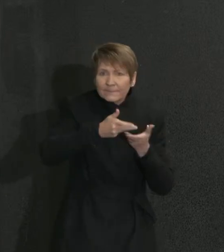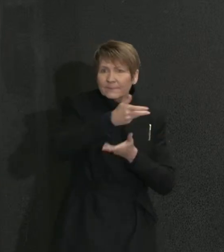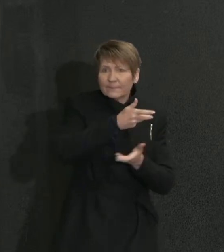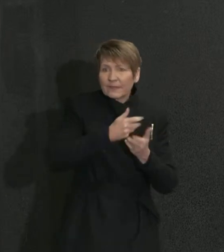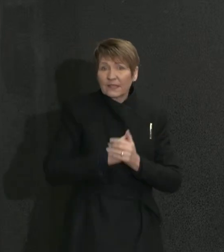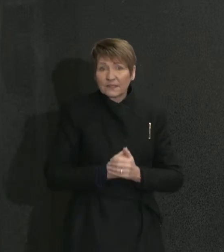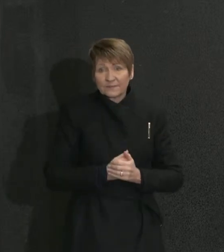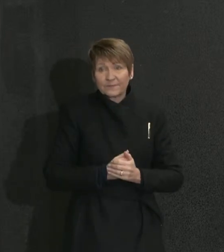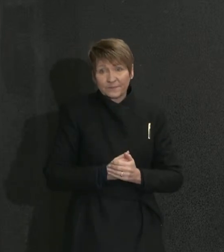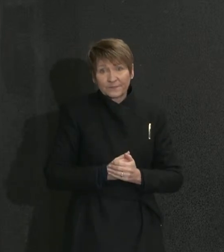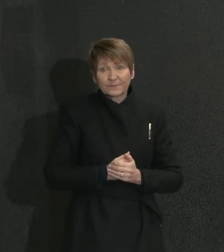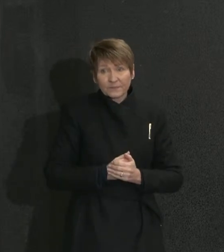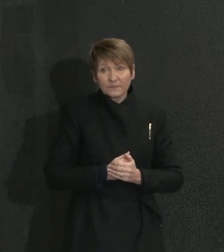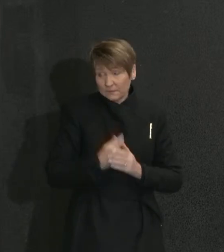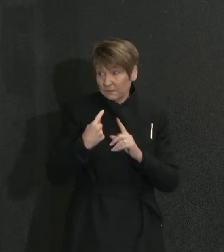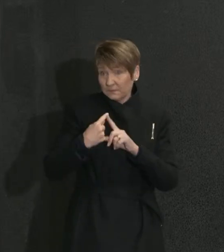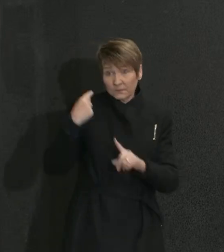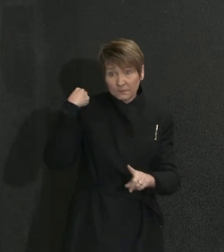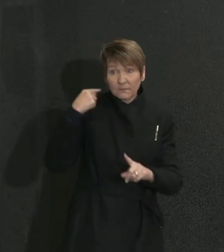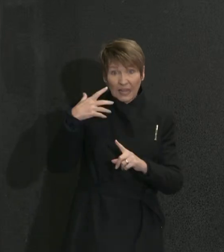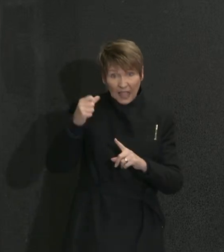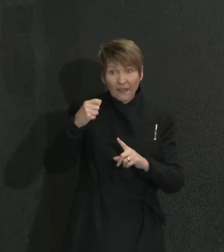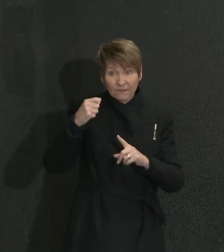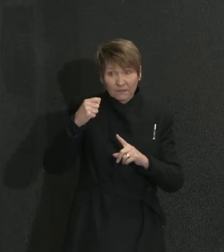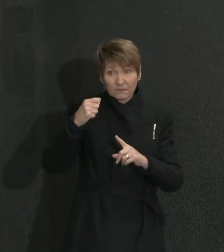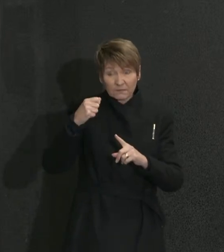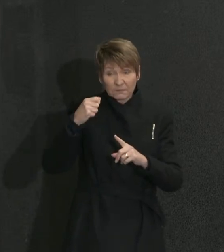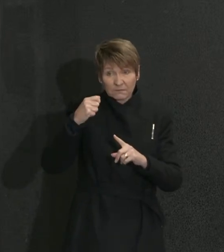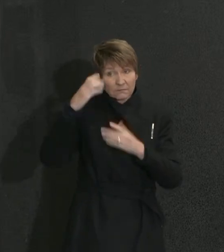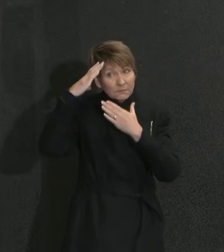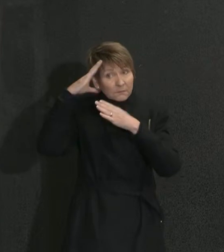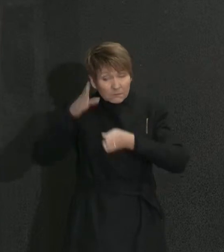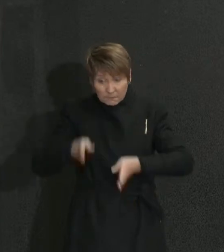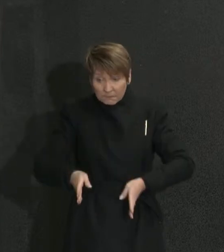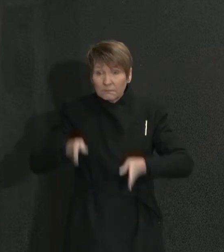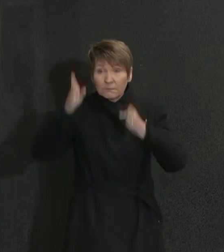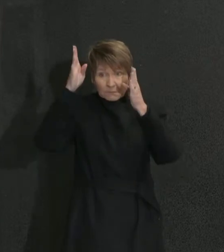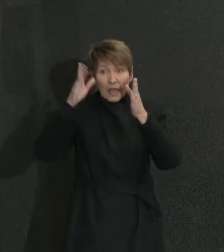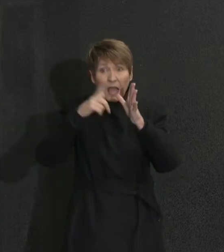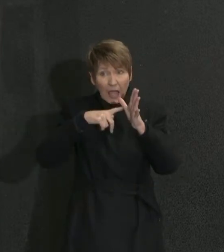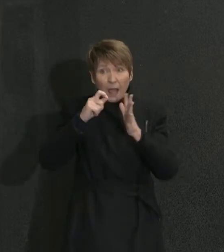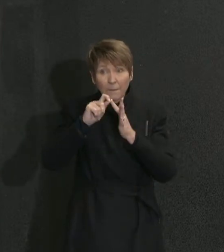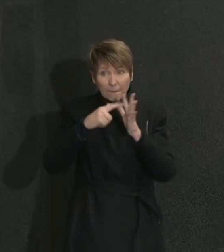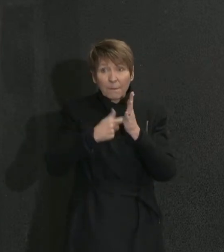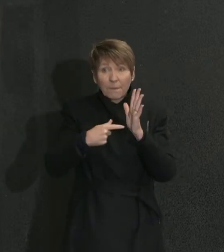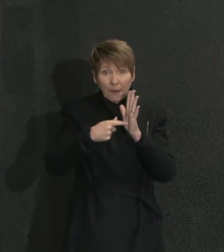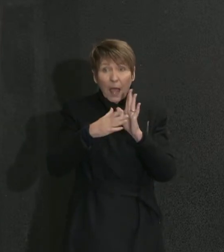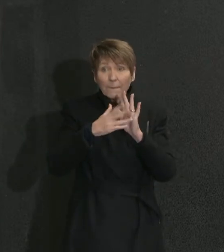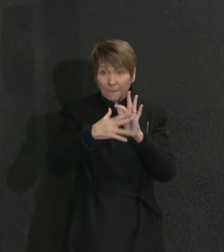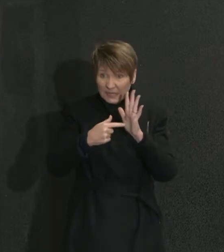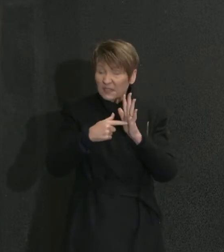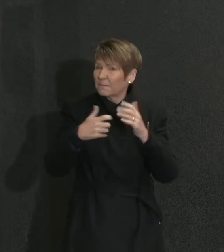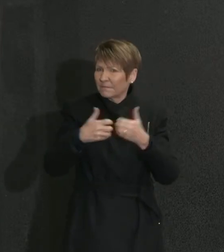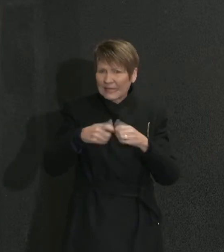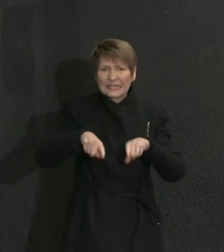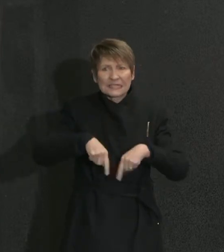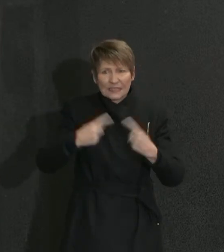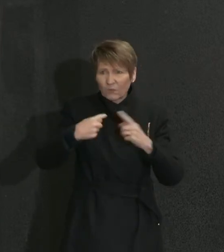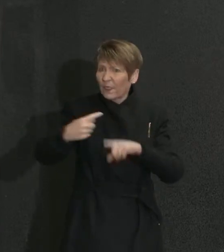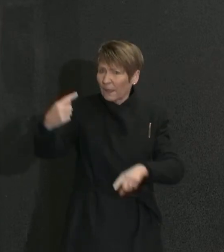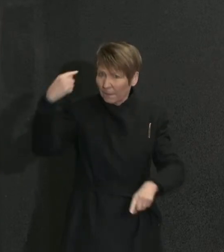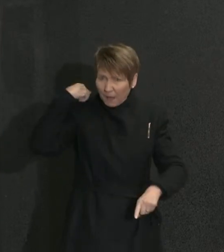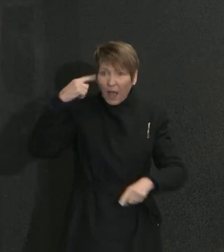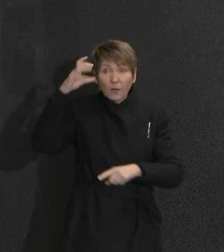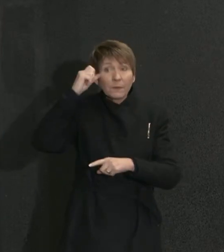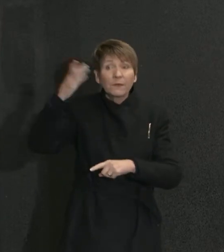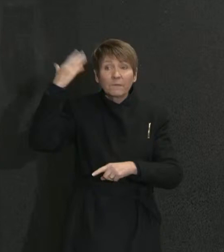apartment blocks that have been closed in one way or another, and we've worked through that, and we're very grateful to